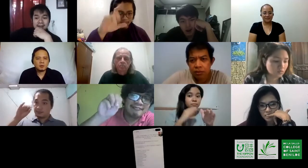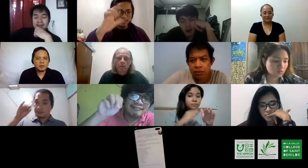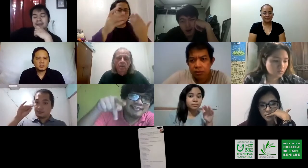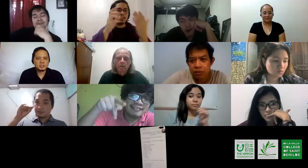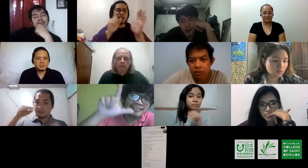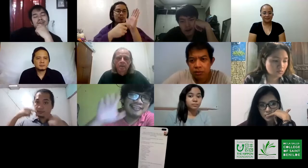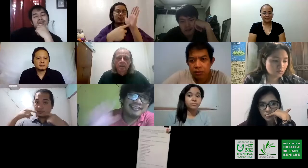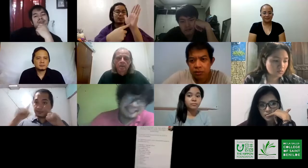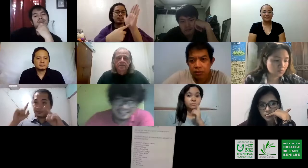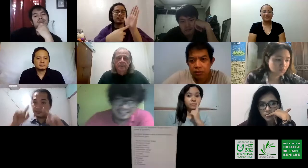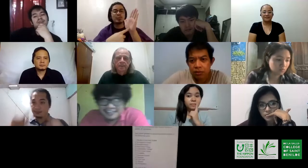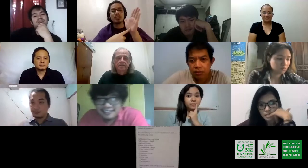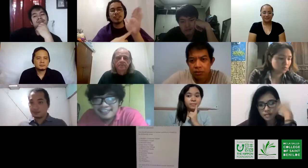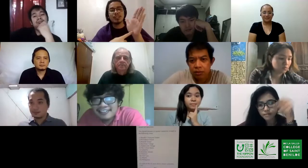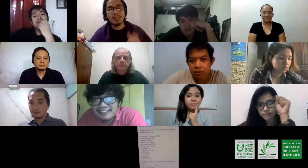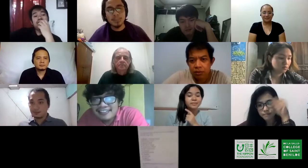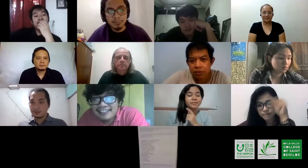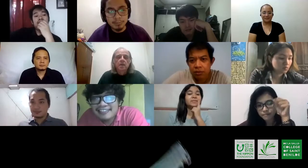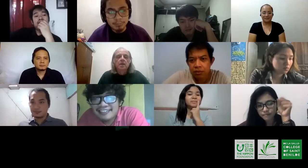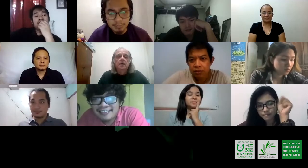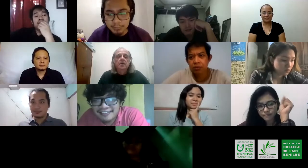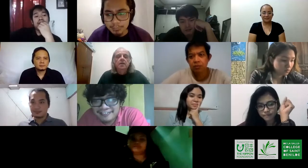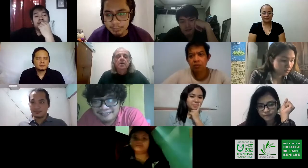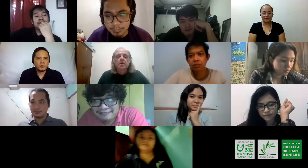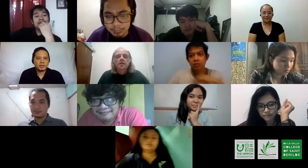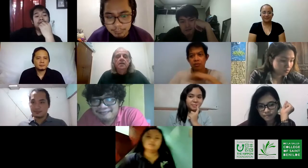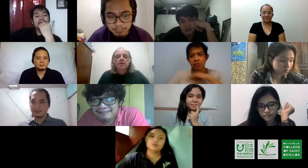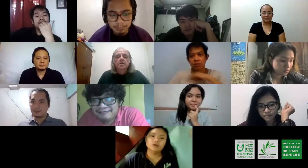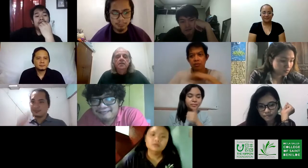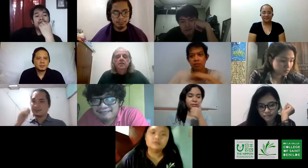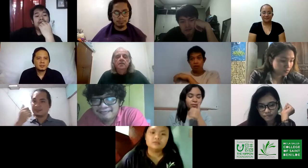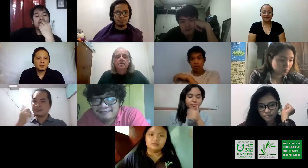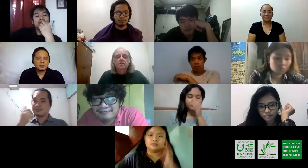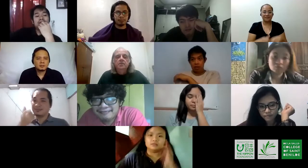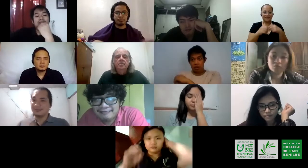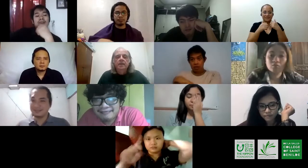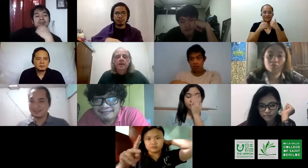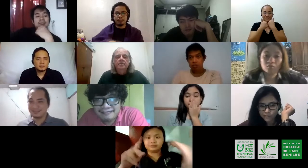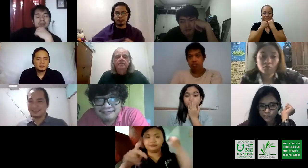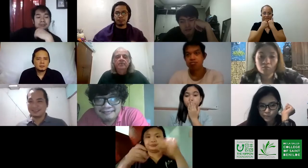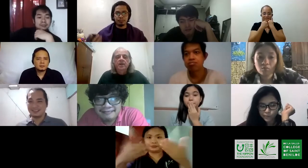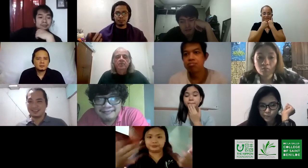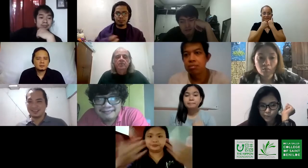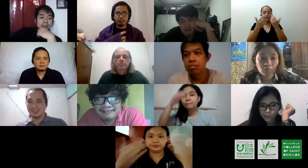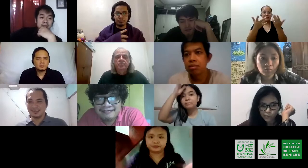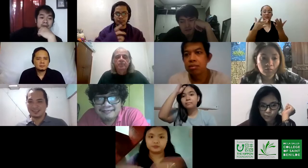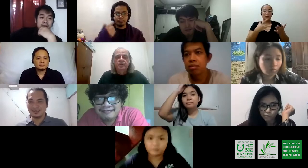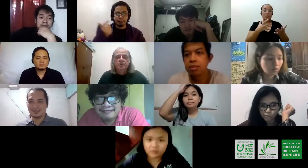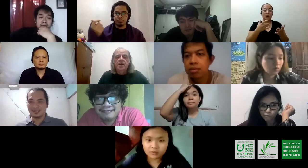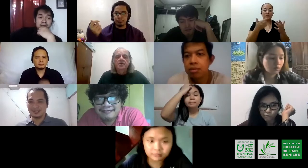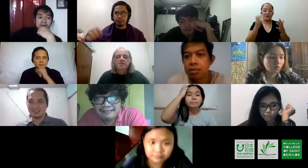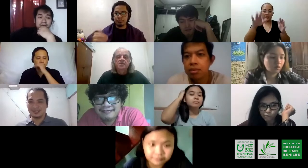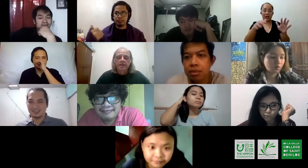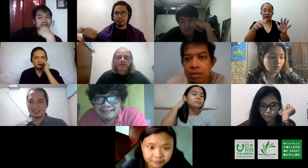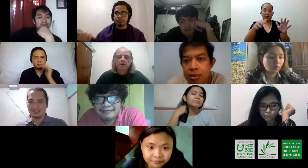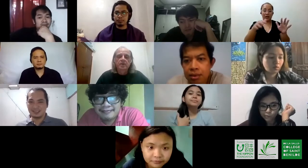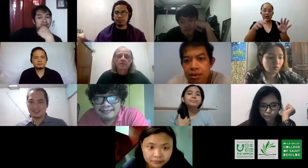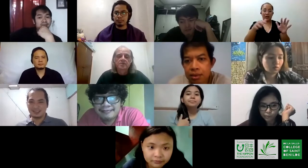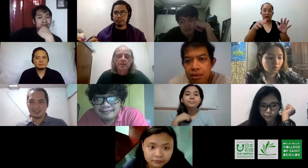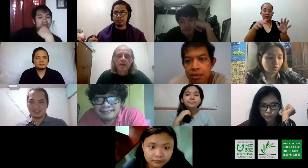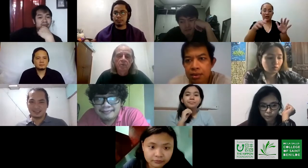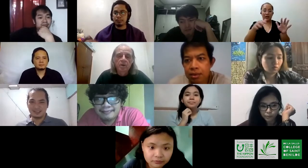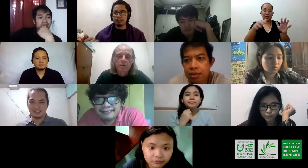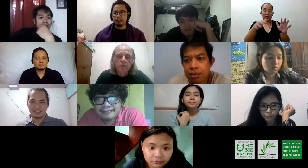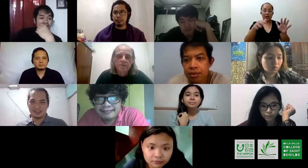Sample questions. Yeah. Right. So I'd like to follow up with what Shak is saying. Okay,